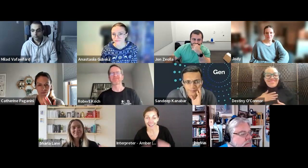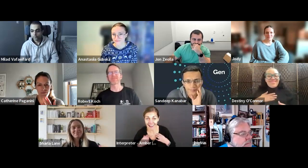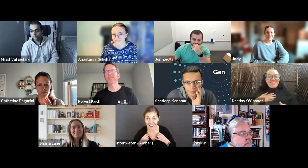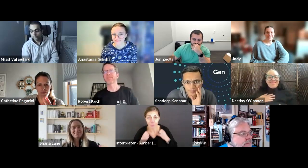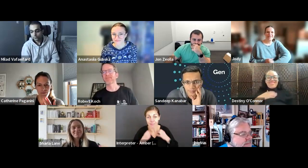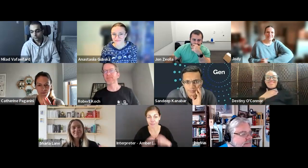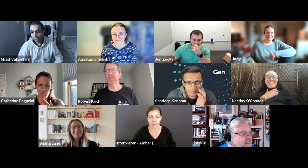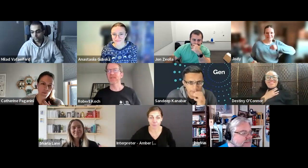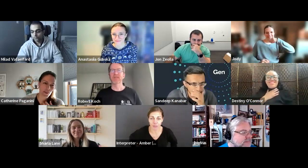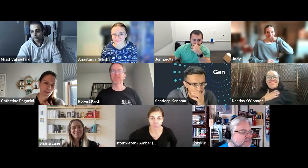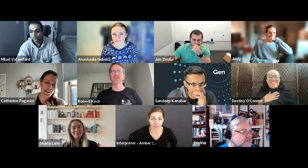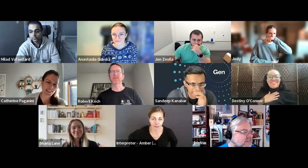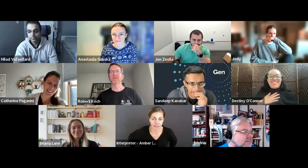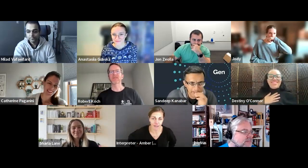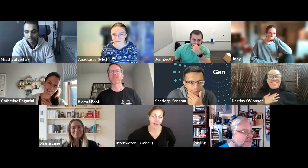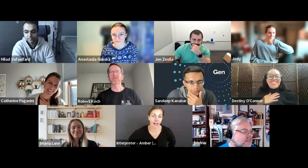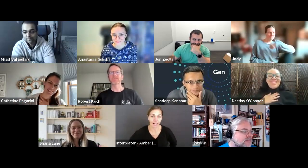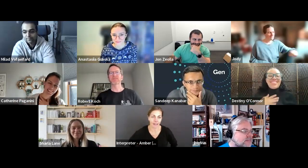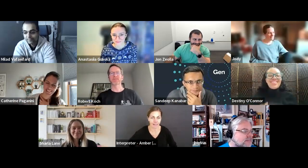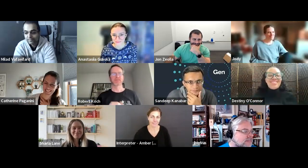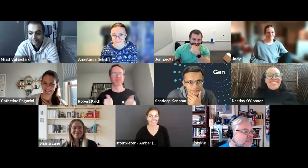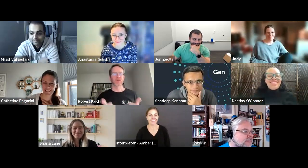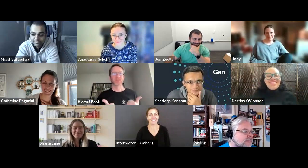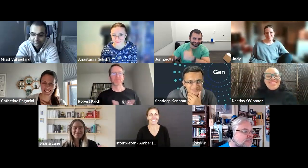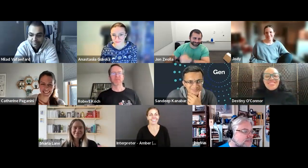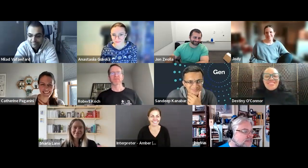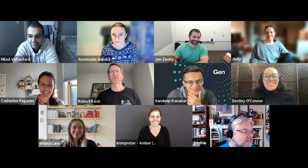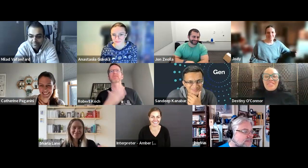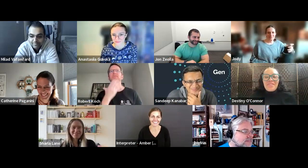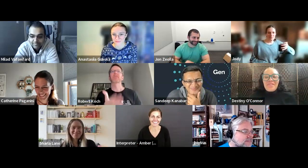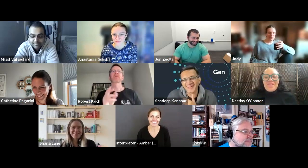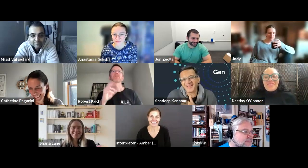it by eye. We're deaf people. We don't play it by ear.